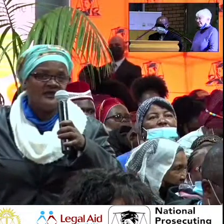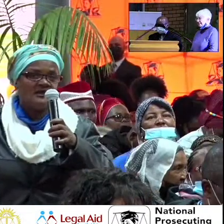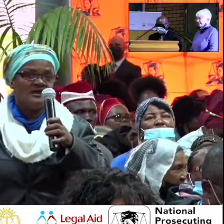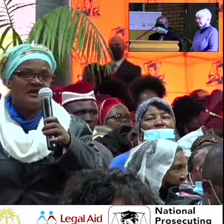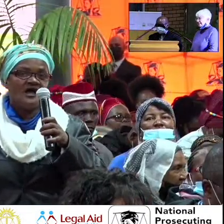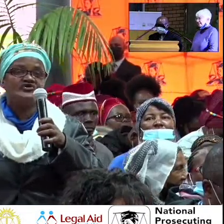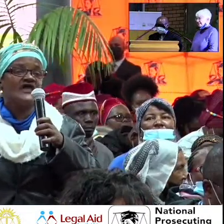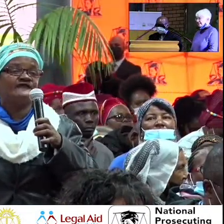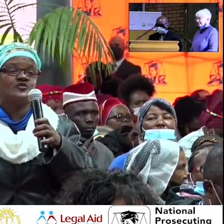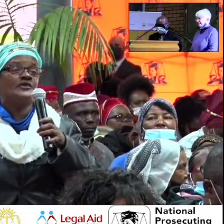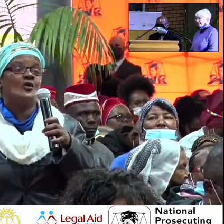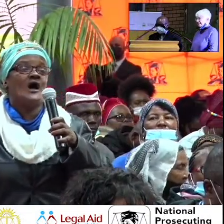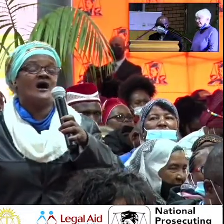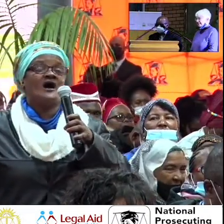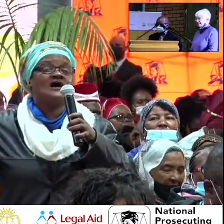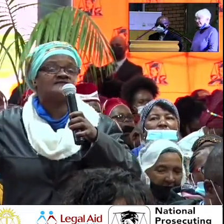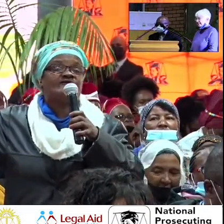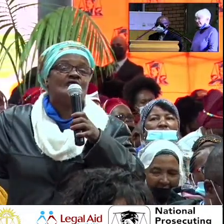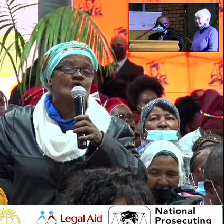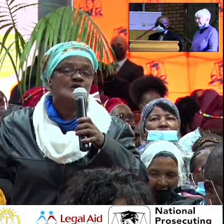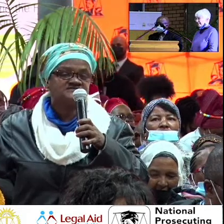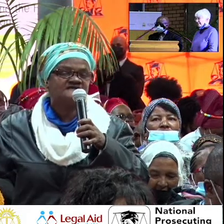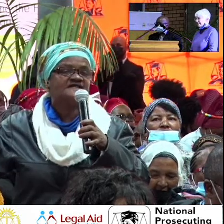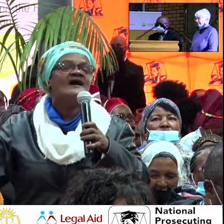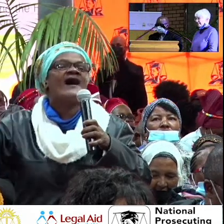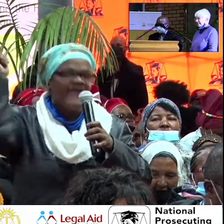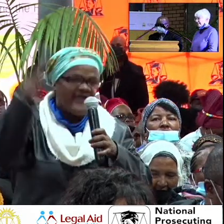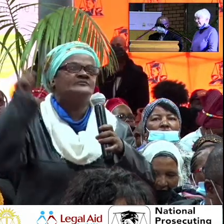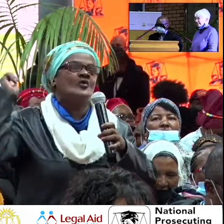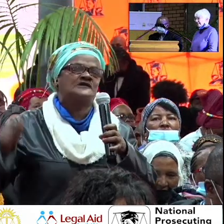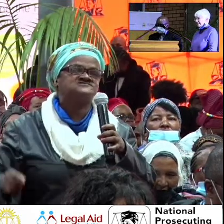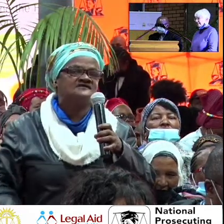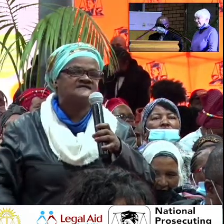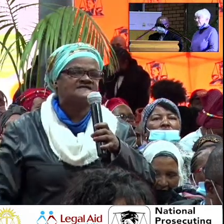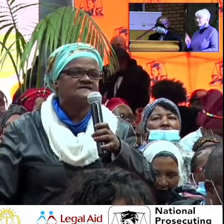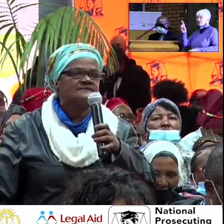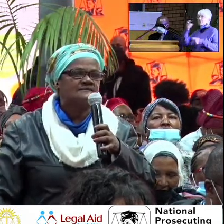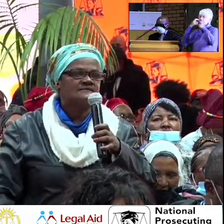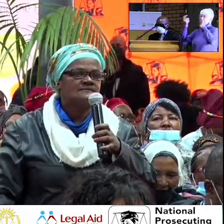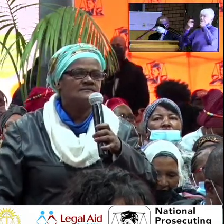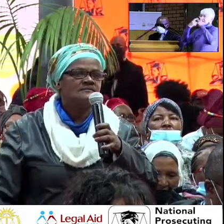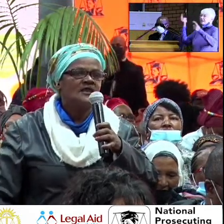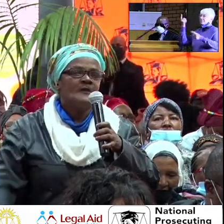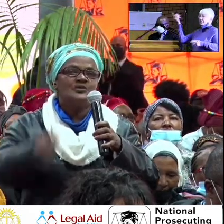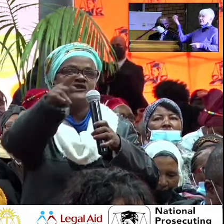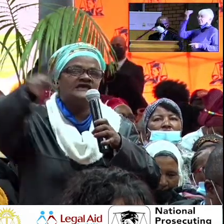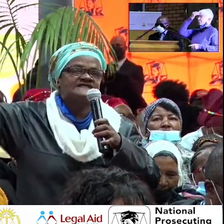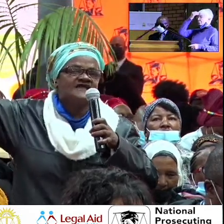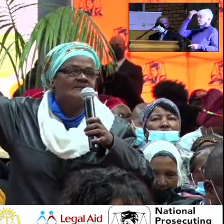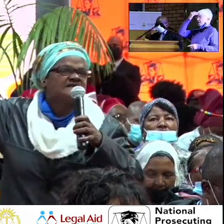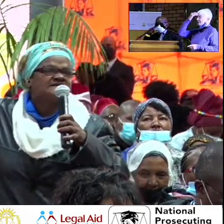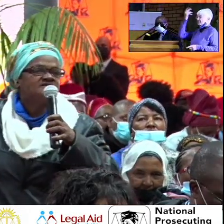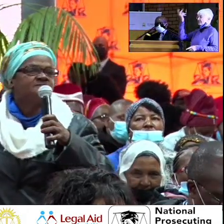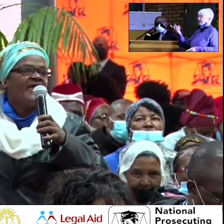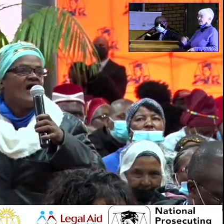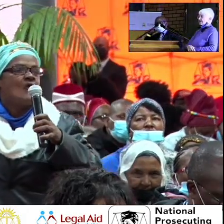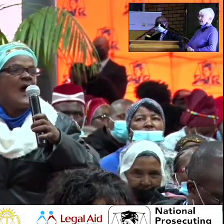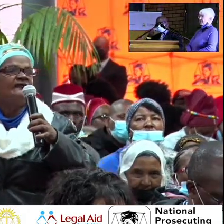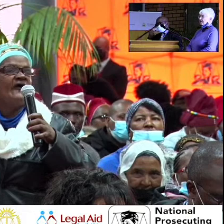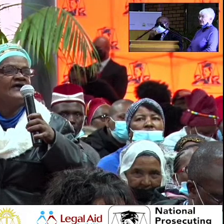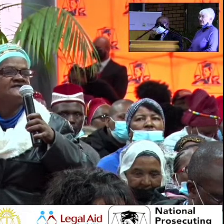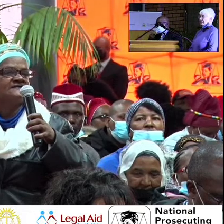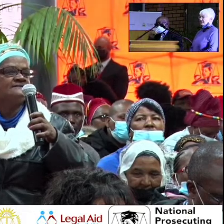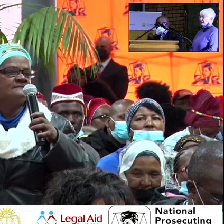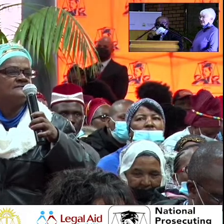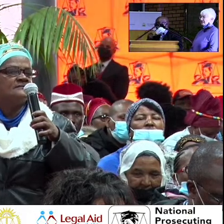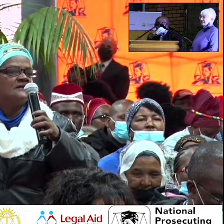there, I don't have to be asked for a witness. I am the witness. Police come and sit by our